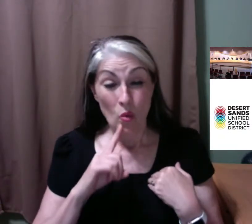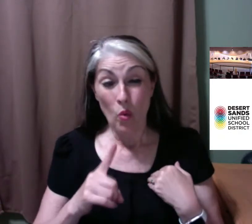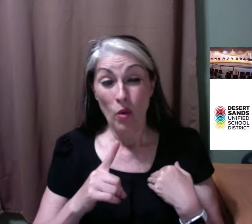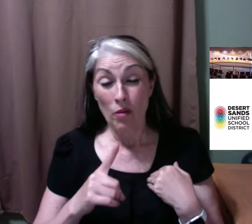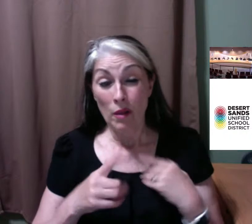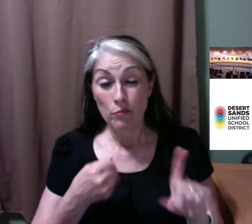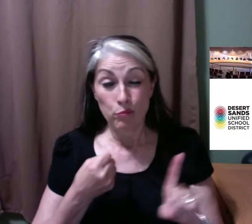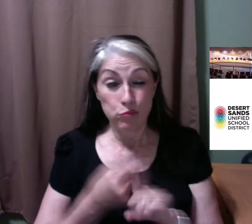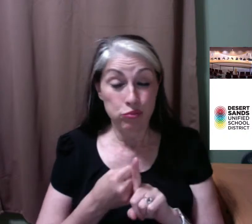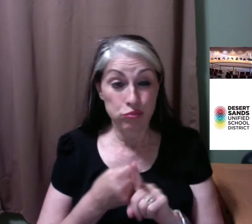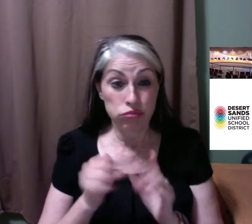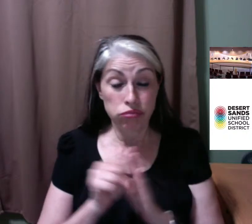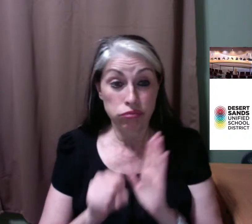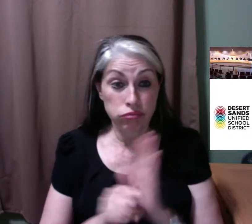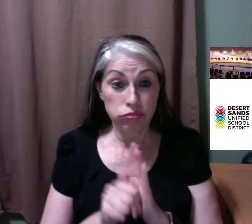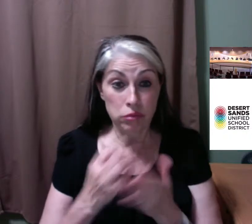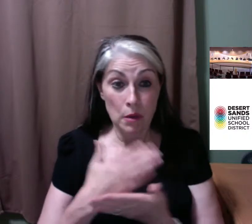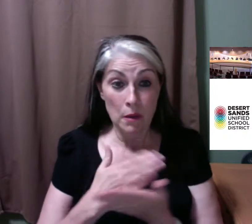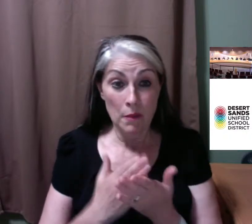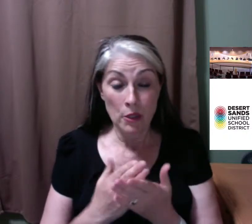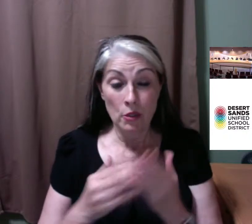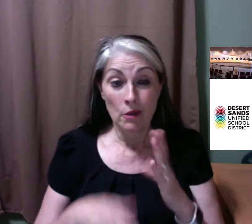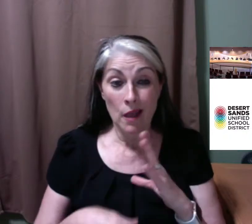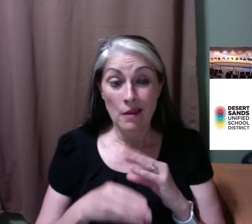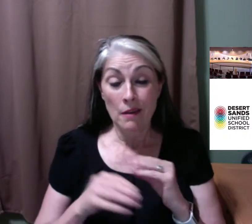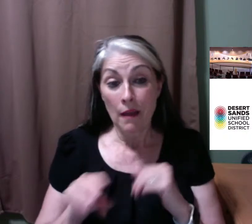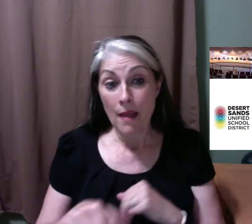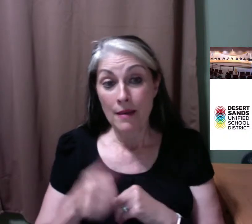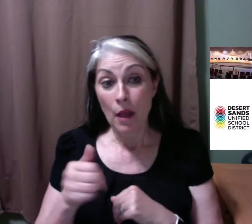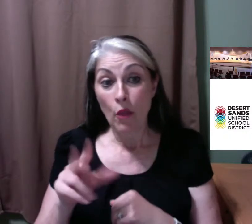state budget deficit by another $30 billion.